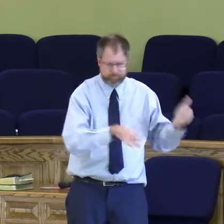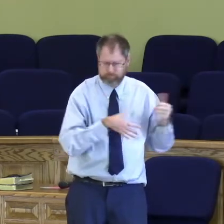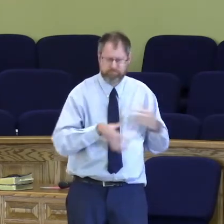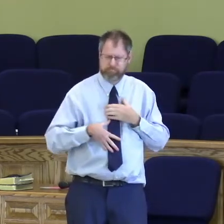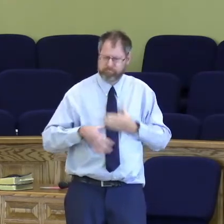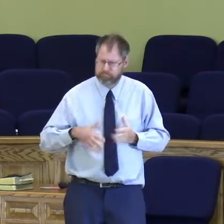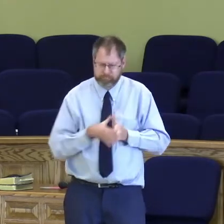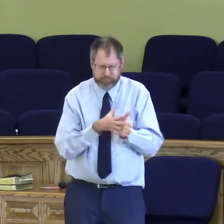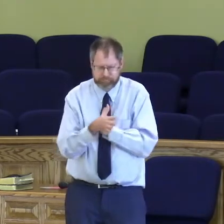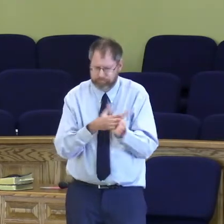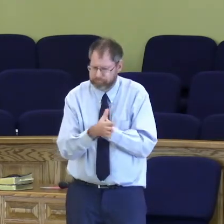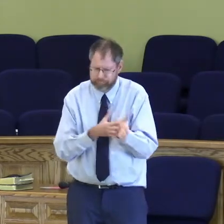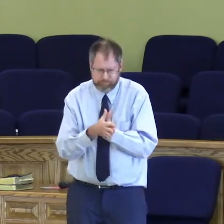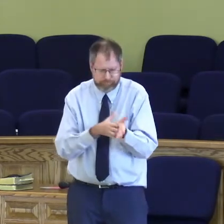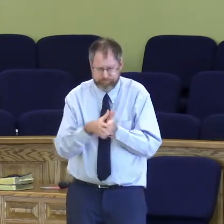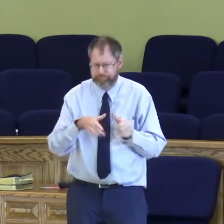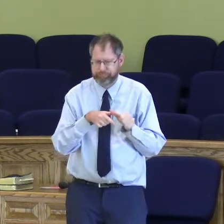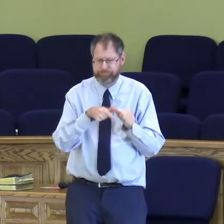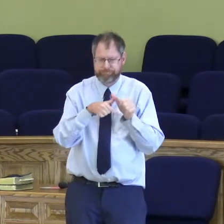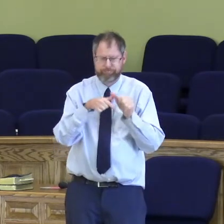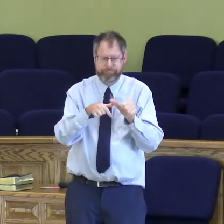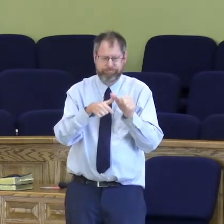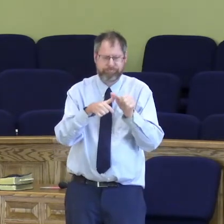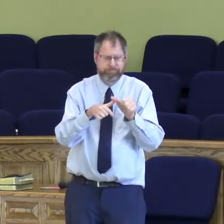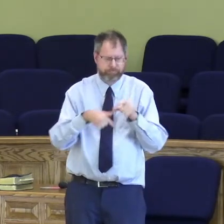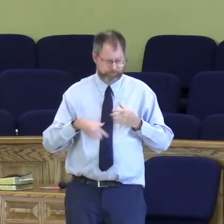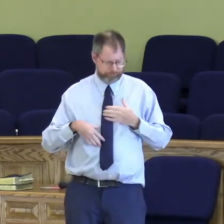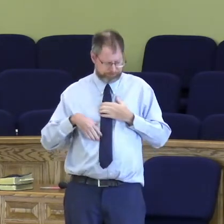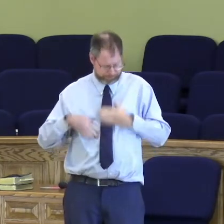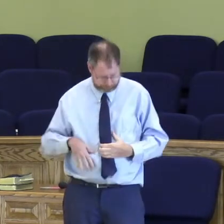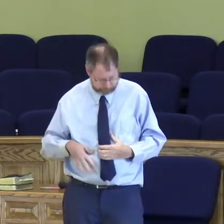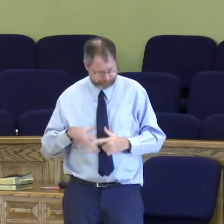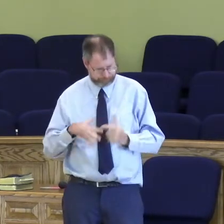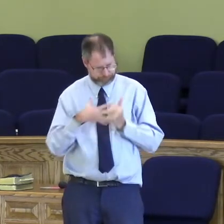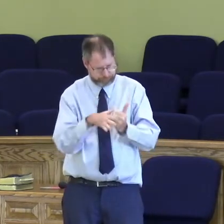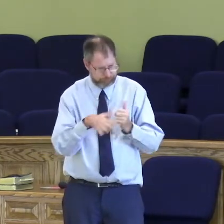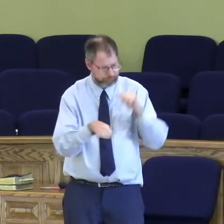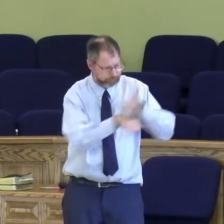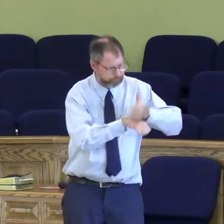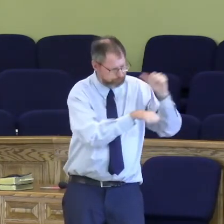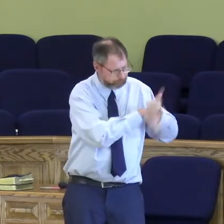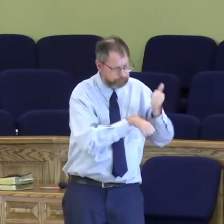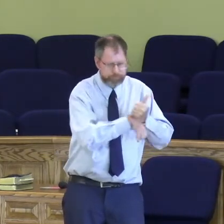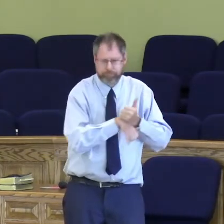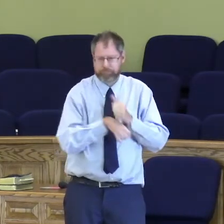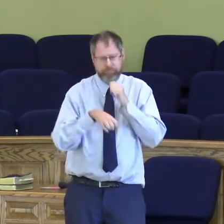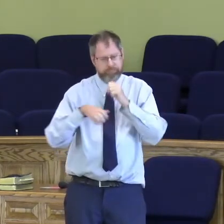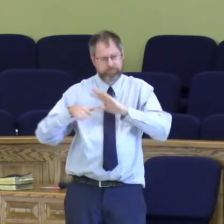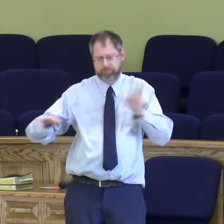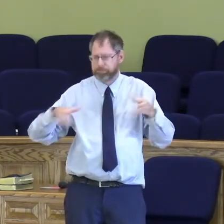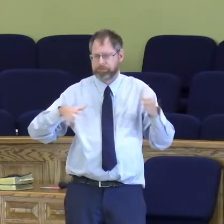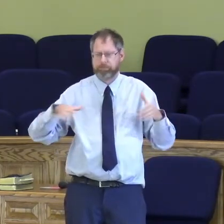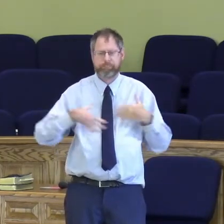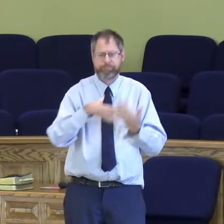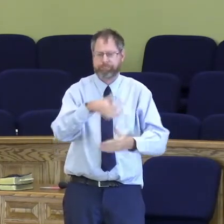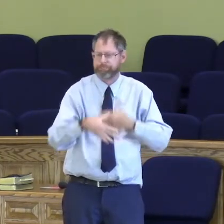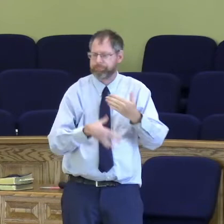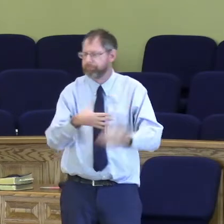began to talk, and of course he was good at ASL and found out that even he had indirectly been impacted by the work of